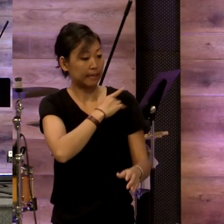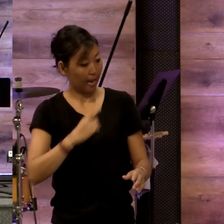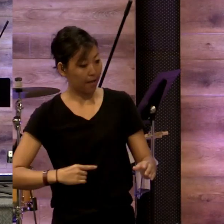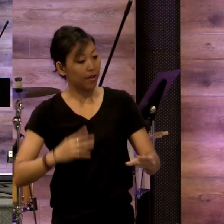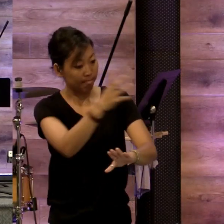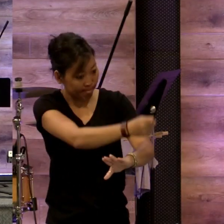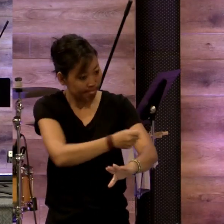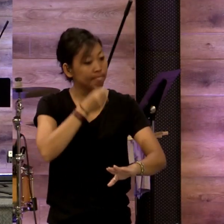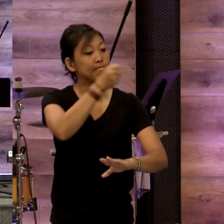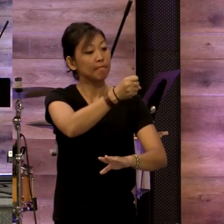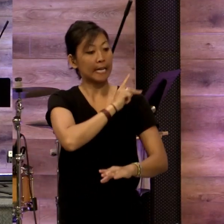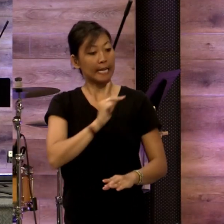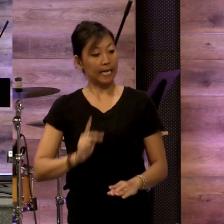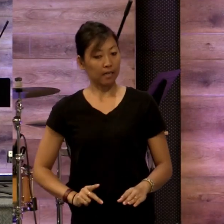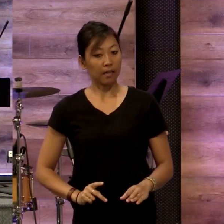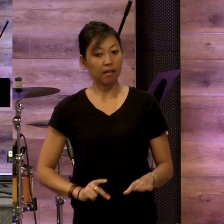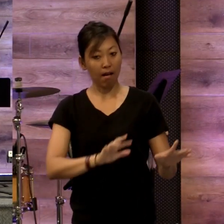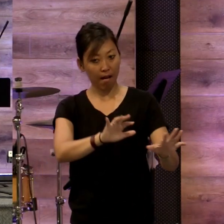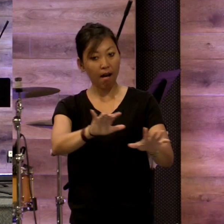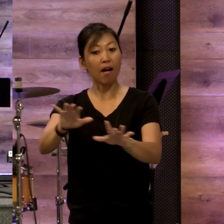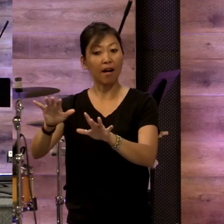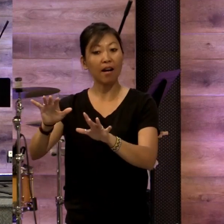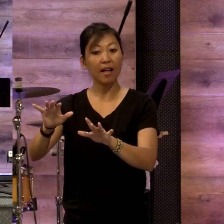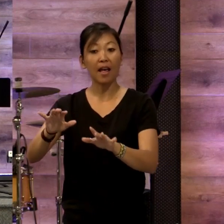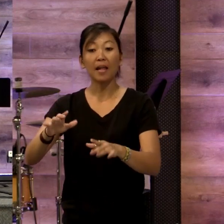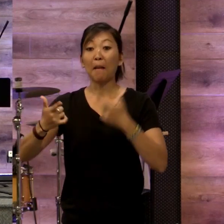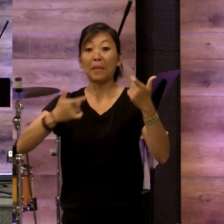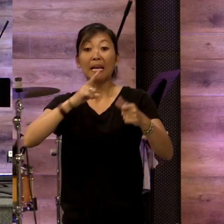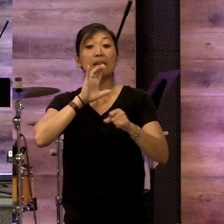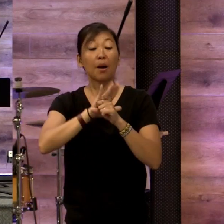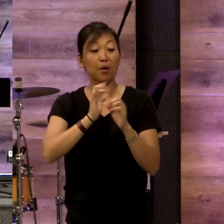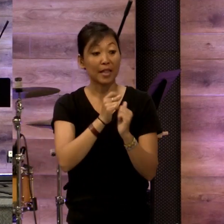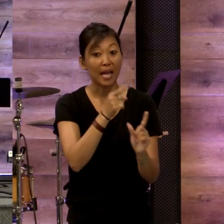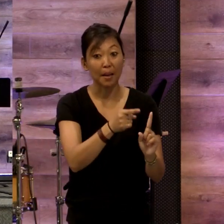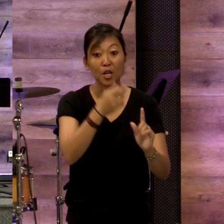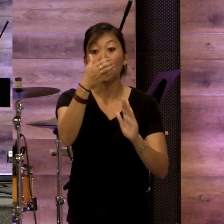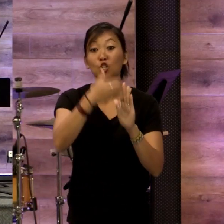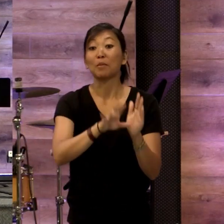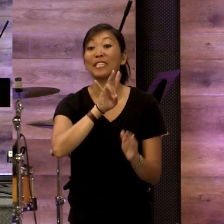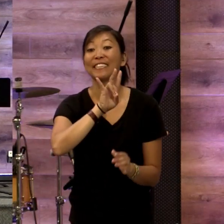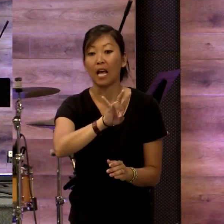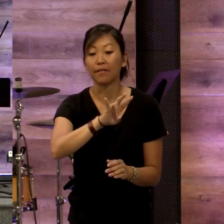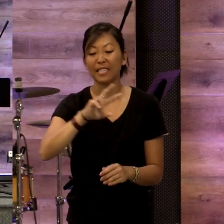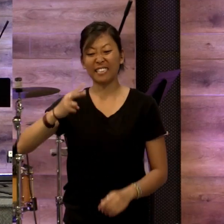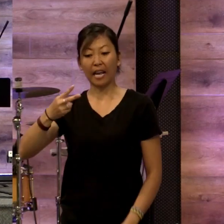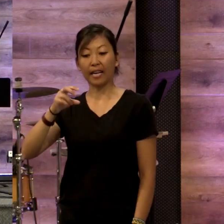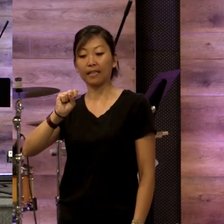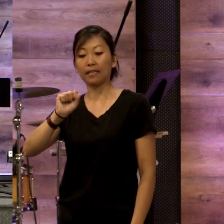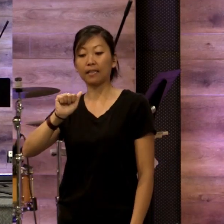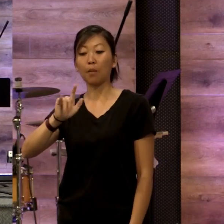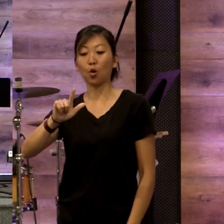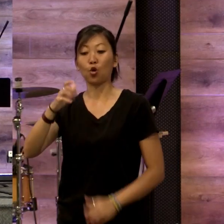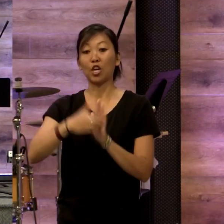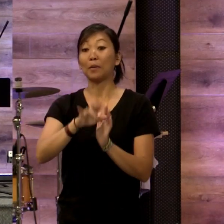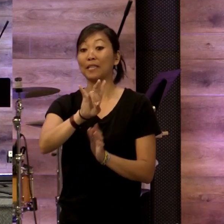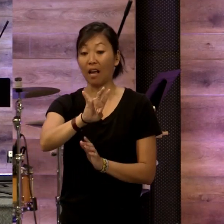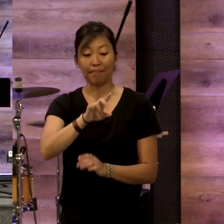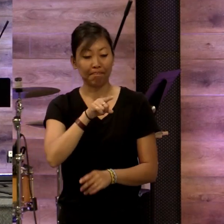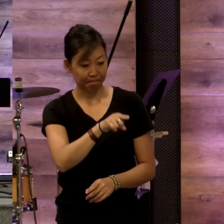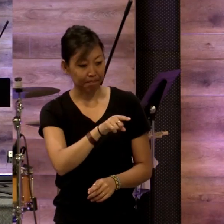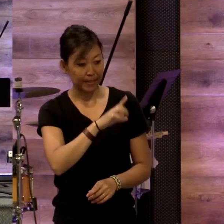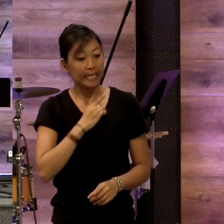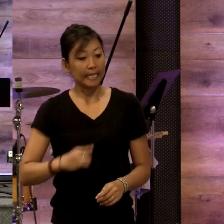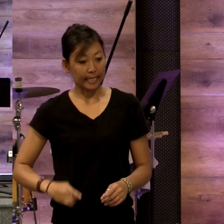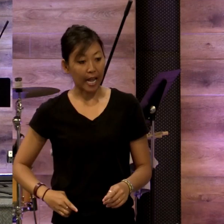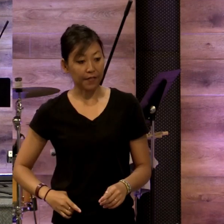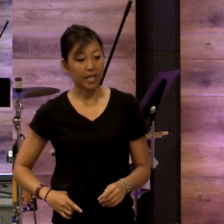king, and then made a crazy covenant with him in chapter 7 of 2 Samuel, that not only would he not take the